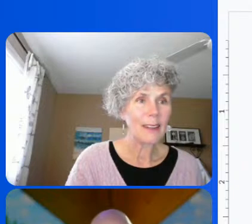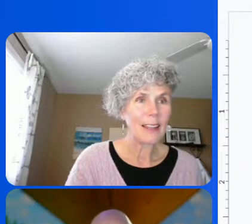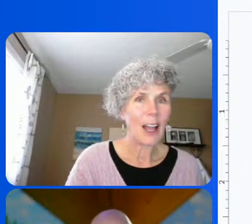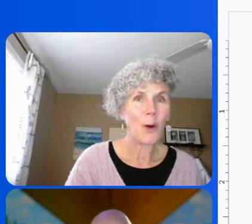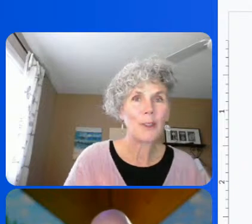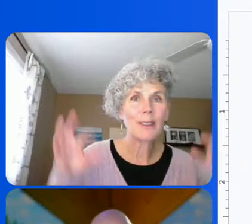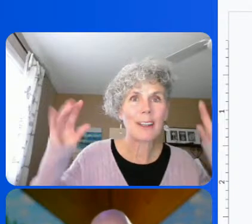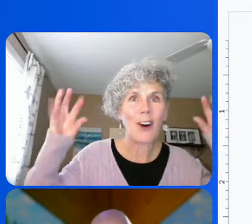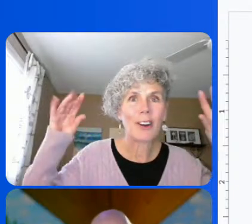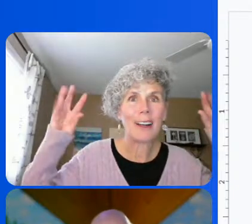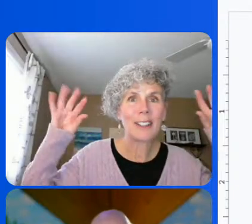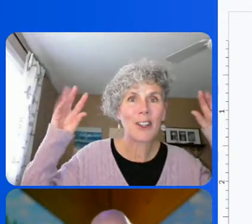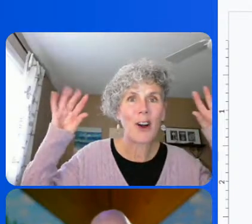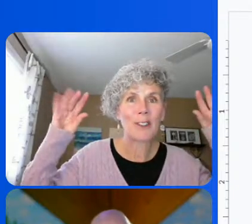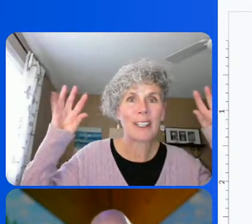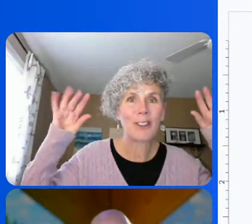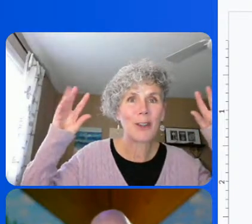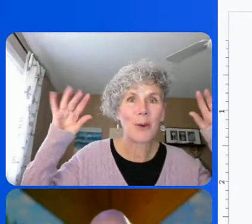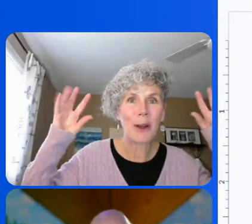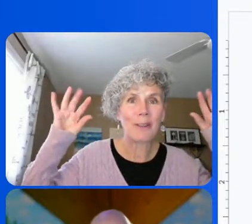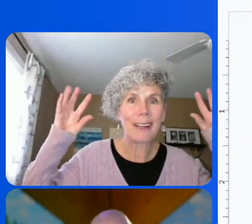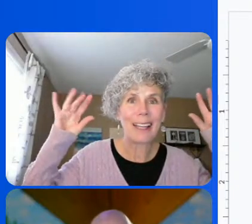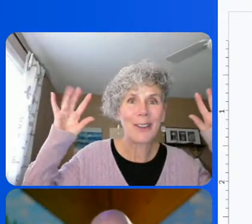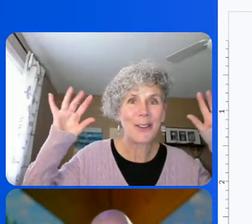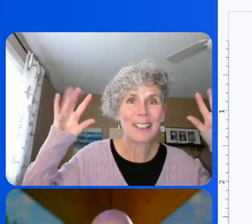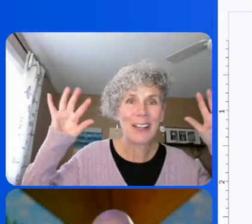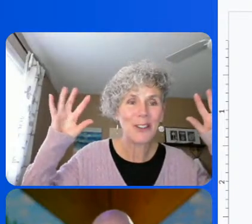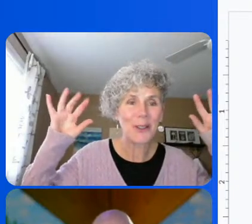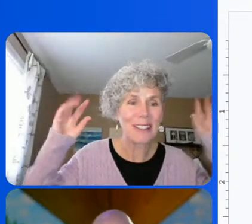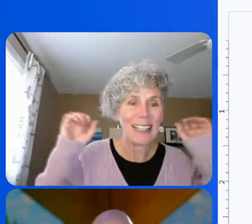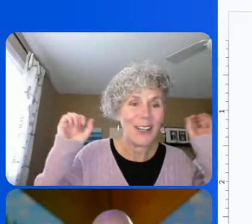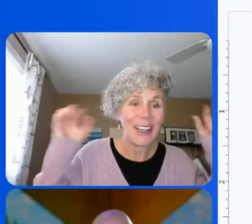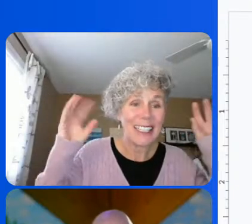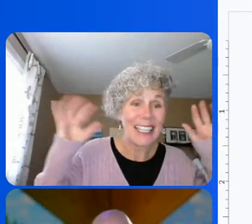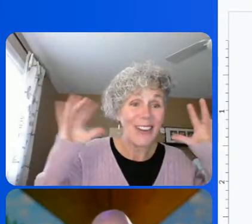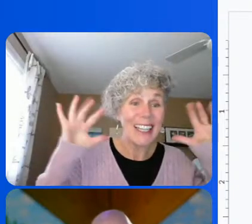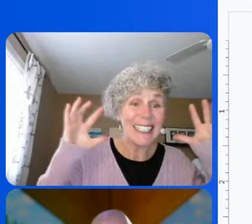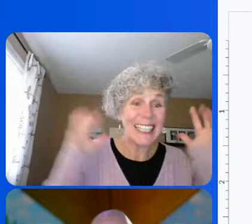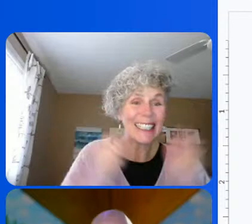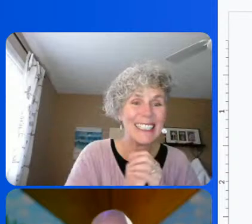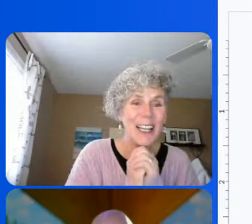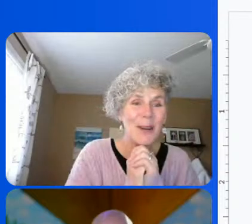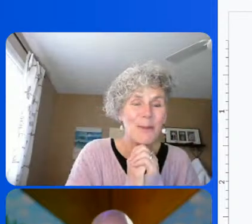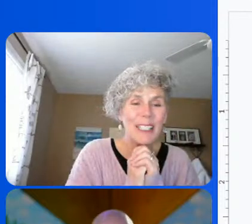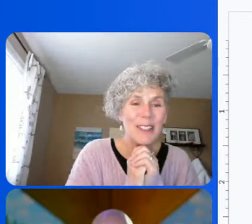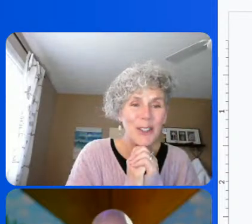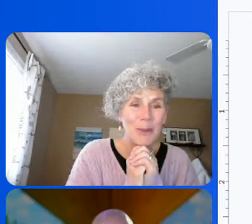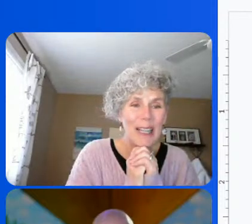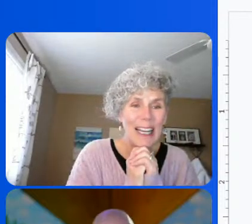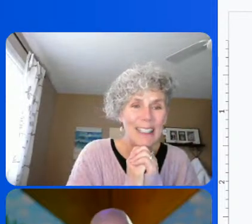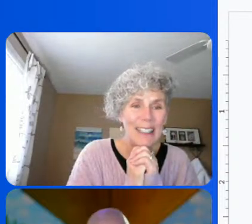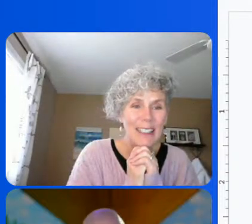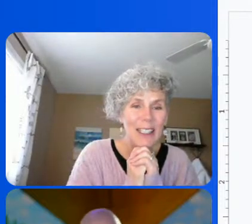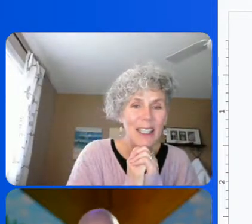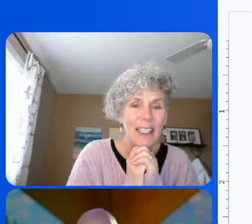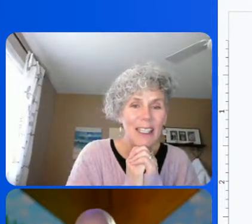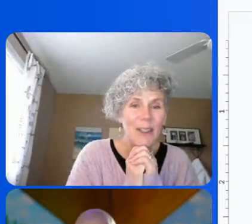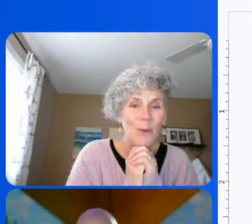I hope there's like all kinds of conversation going on right now in those classrooms. What is it? What is it? Put in the 2 blacks. Where do